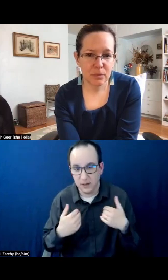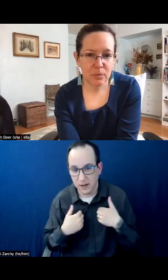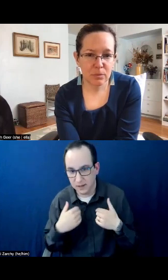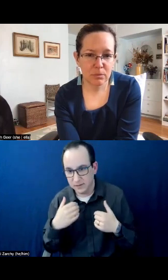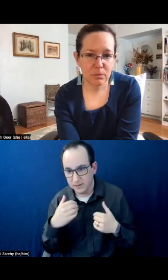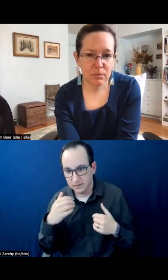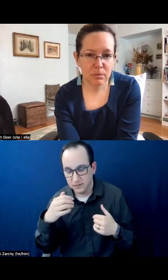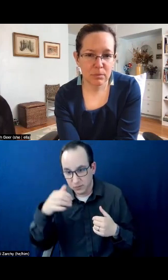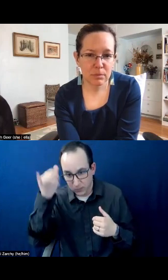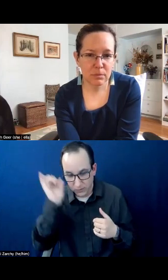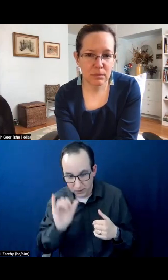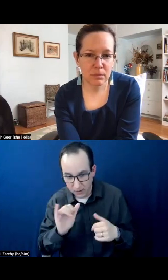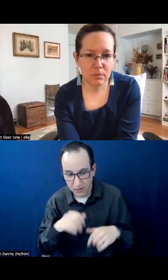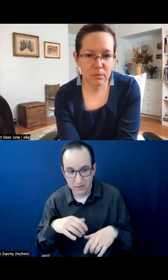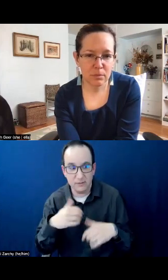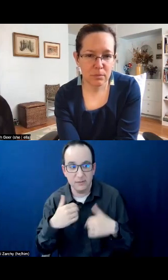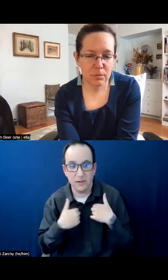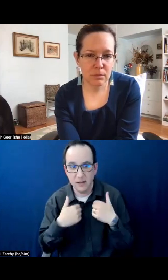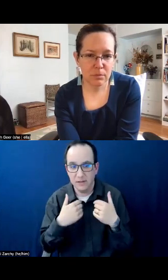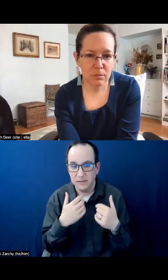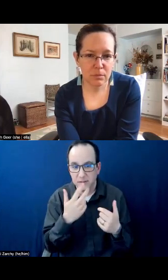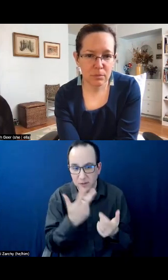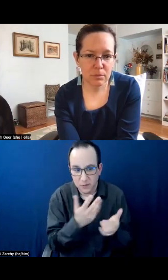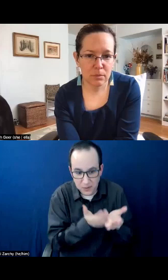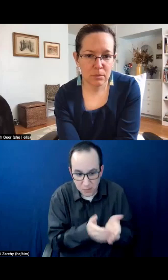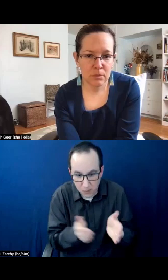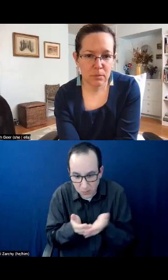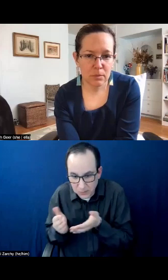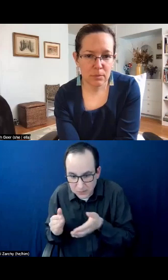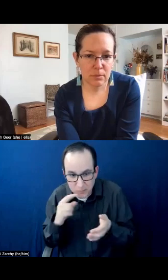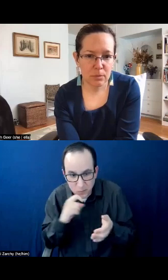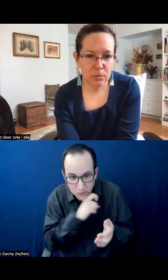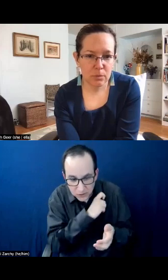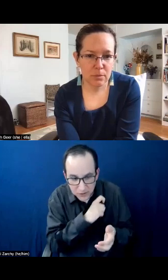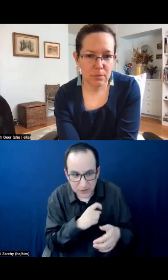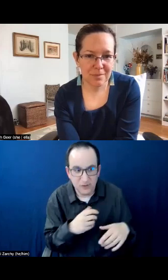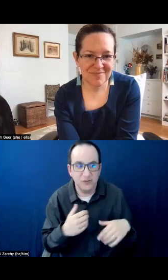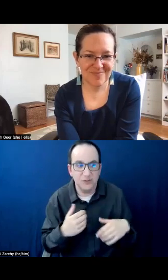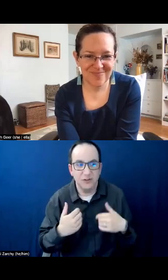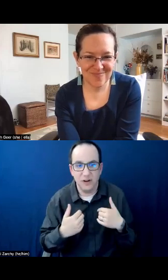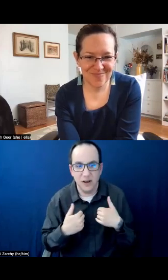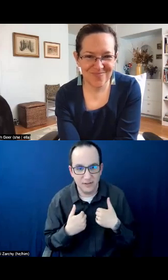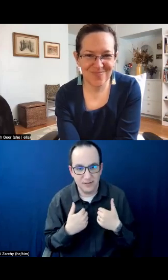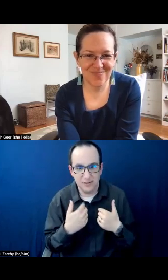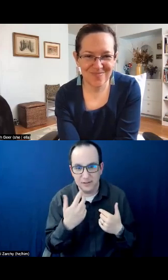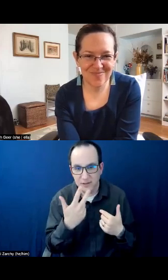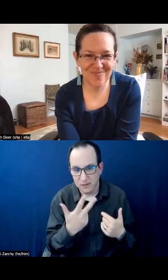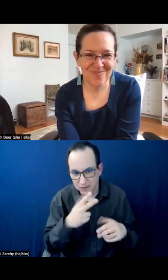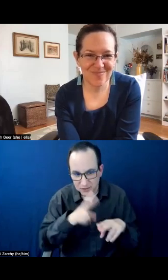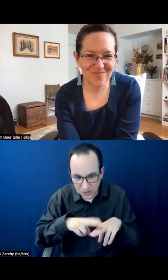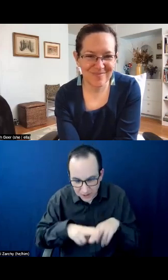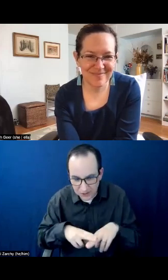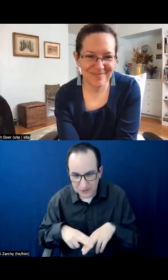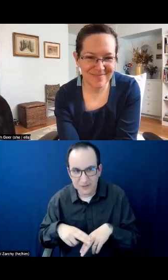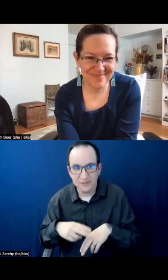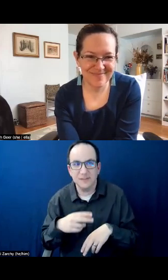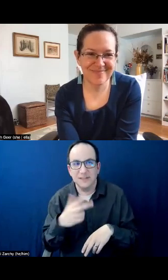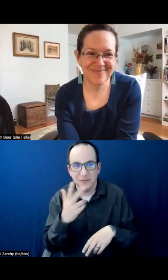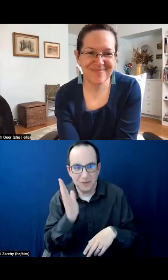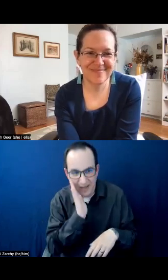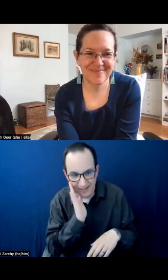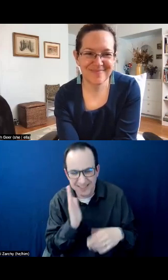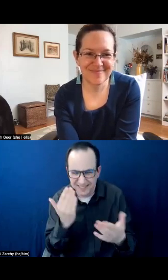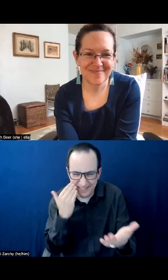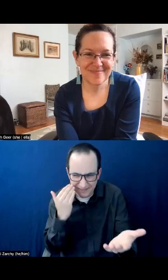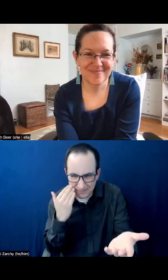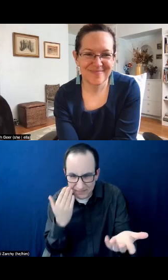it has the Three Bears, and it has Goldilocks, and it has 3 bowls of porridge, the